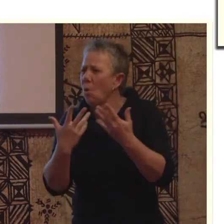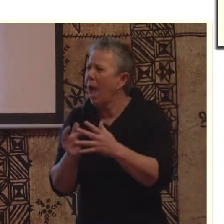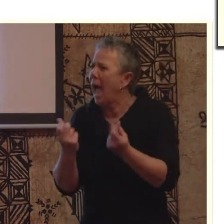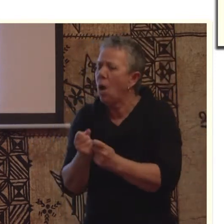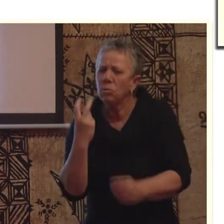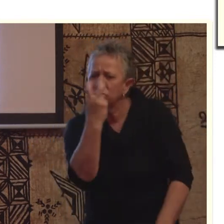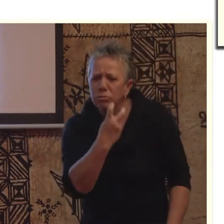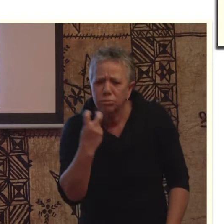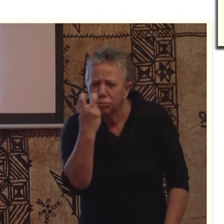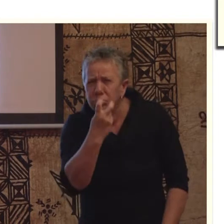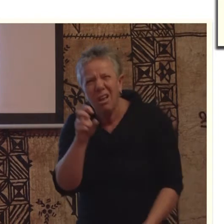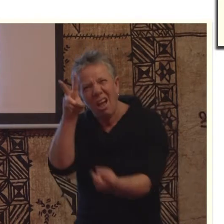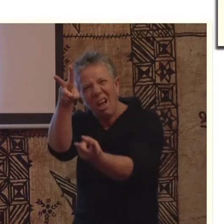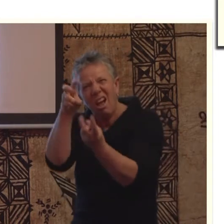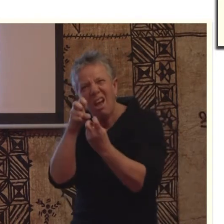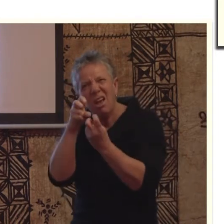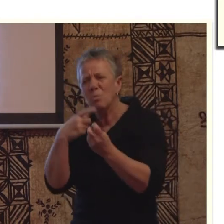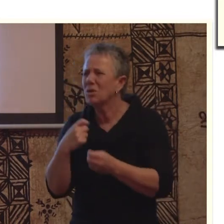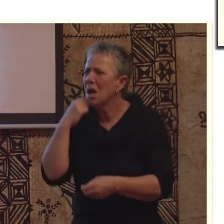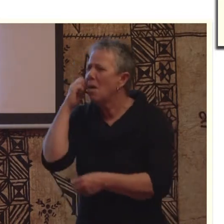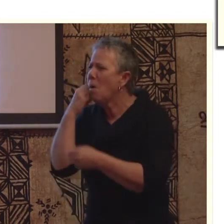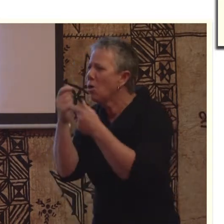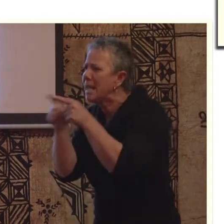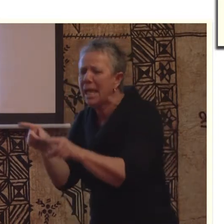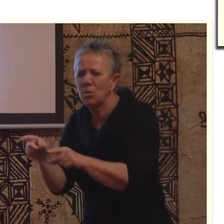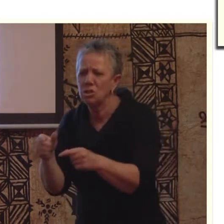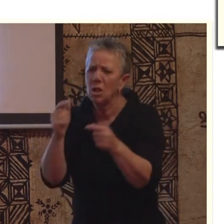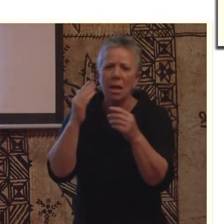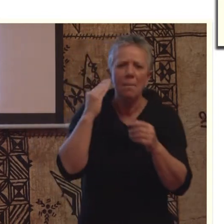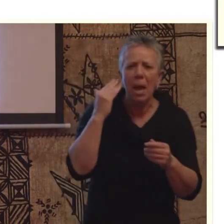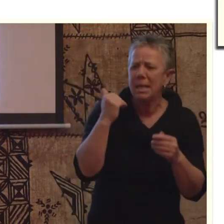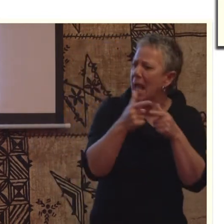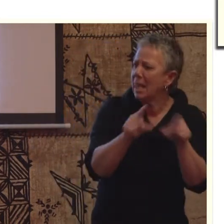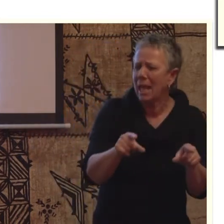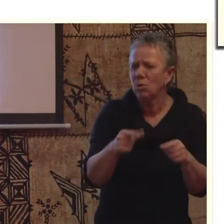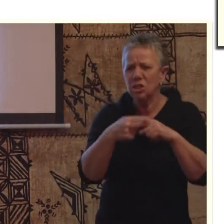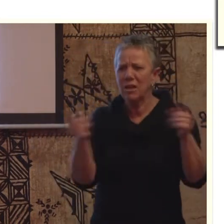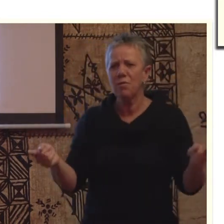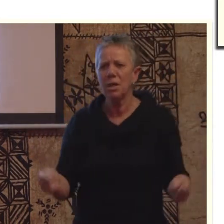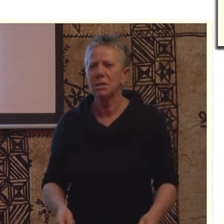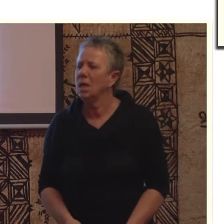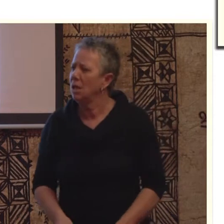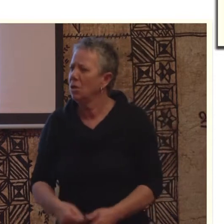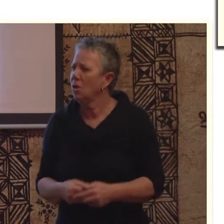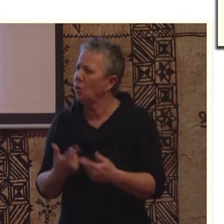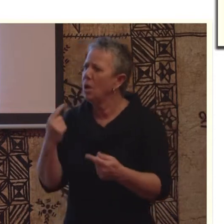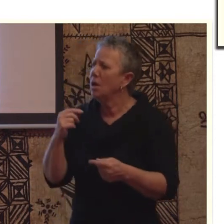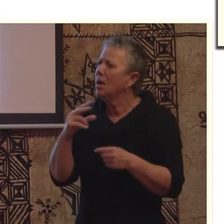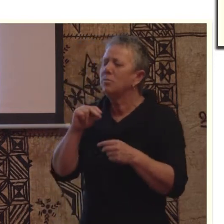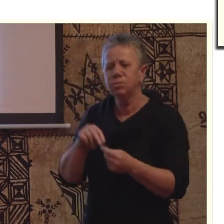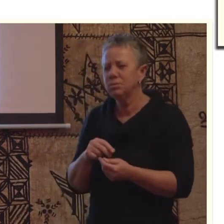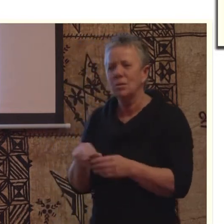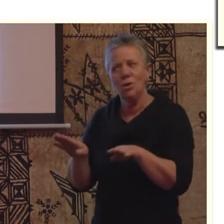the way we say different sounds. Letters in English are said differently in Māori, even though you might think they're very